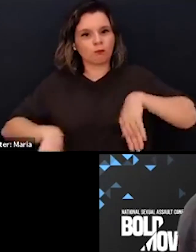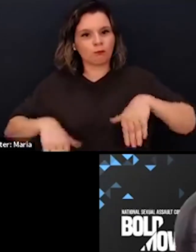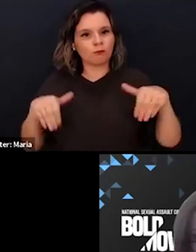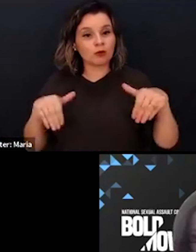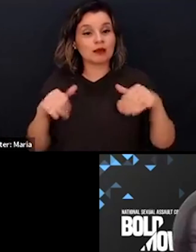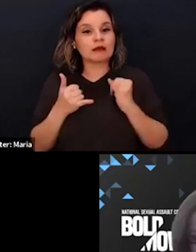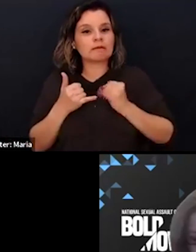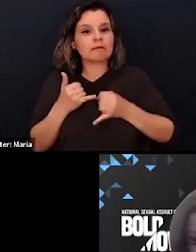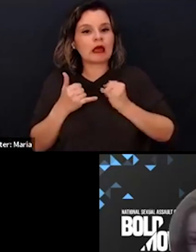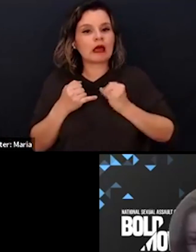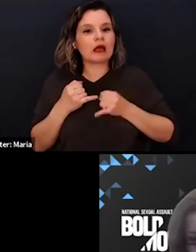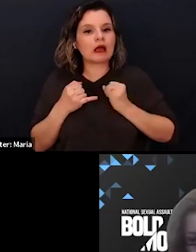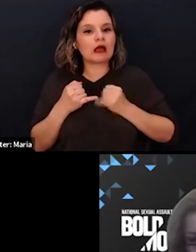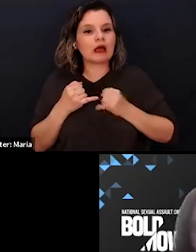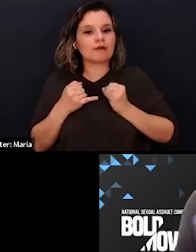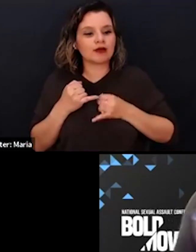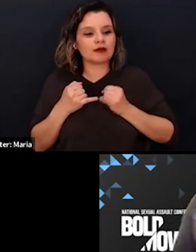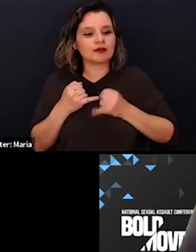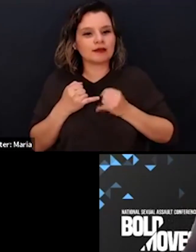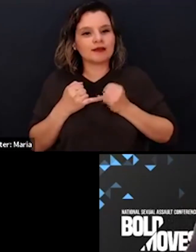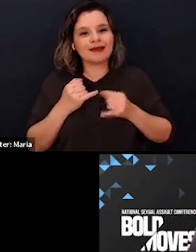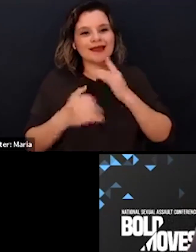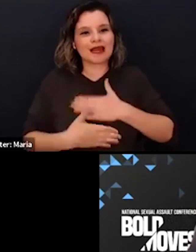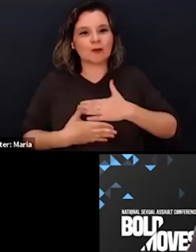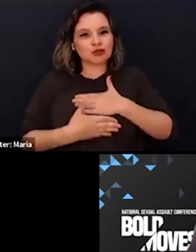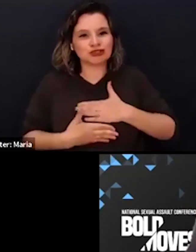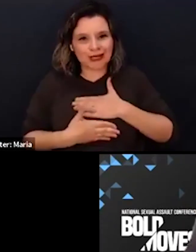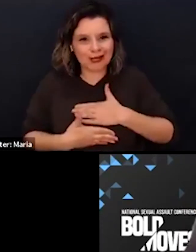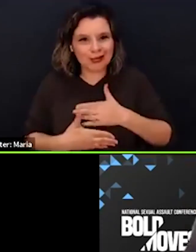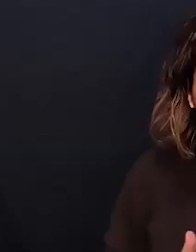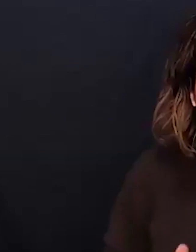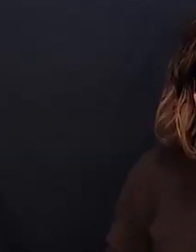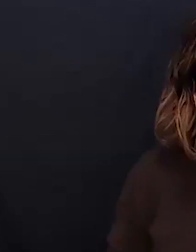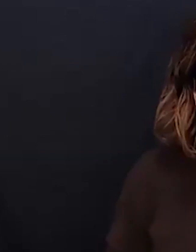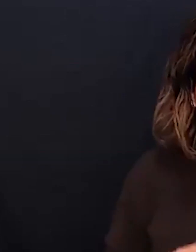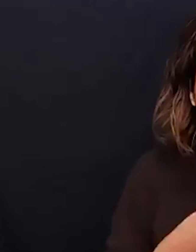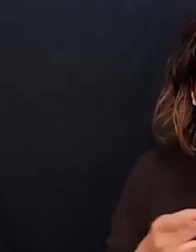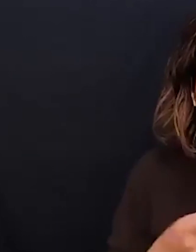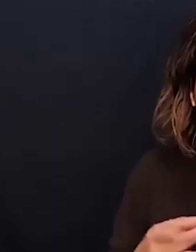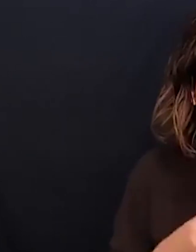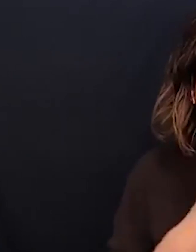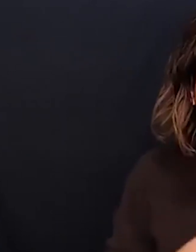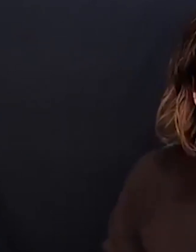Finally, and I appreciate your indulgence of my comments this morning.